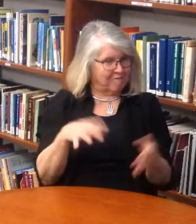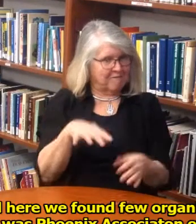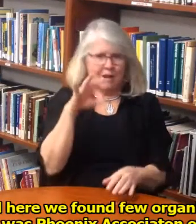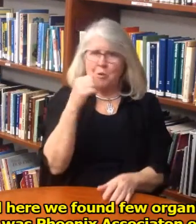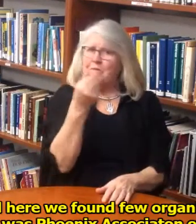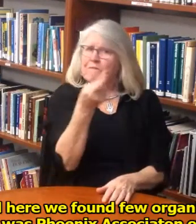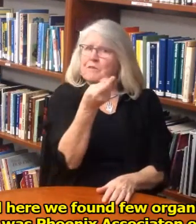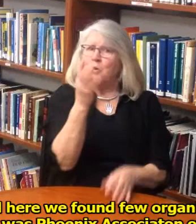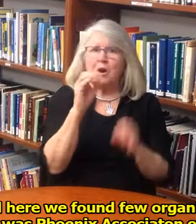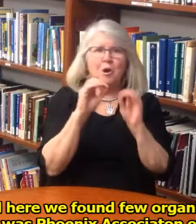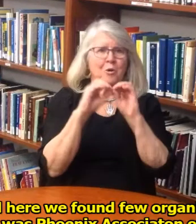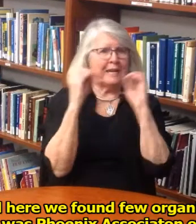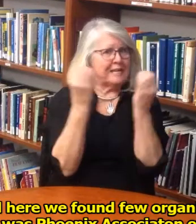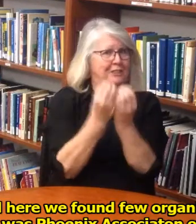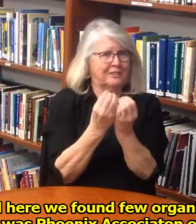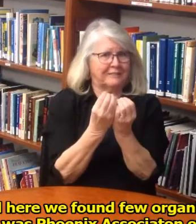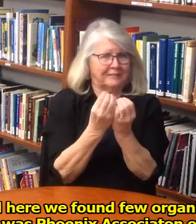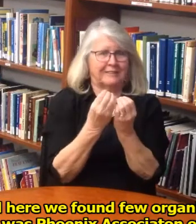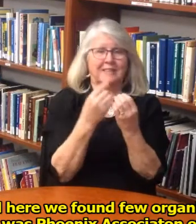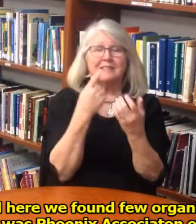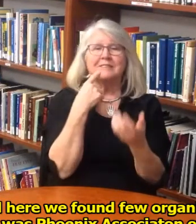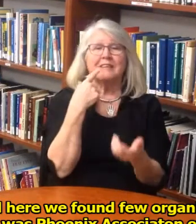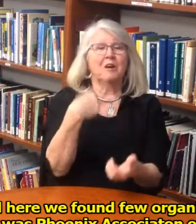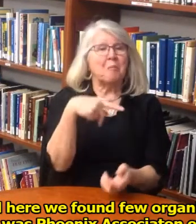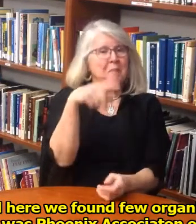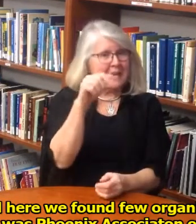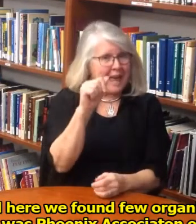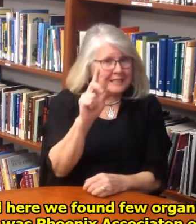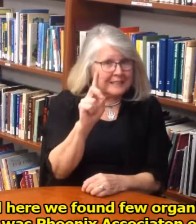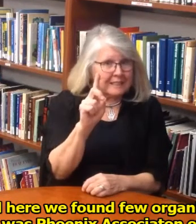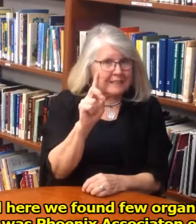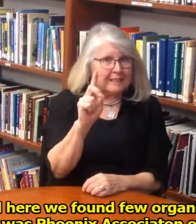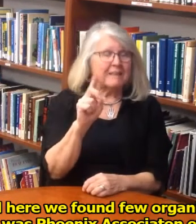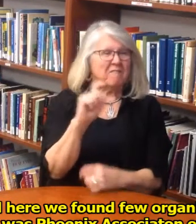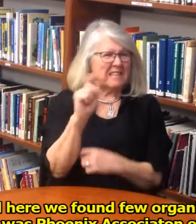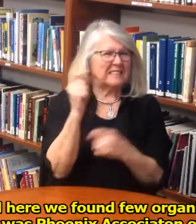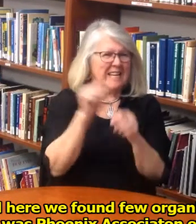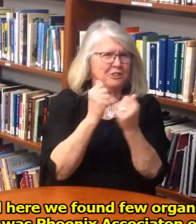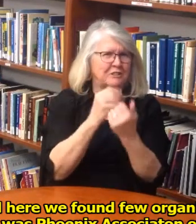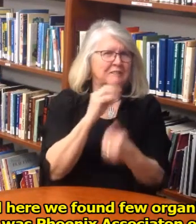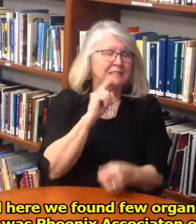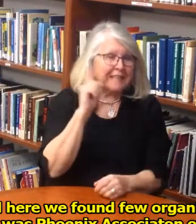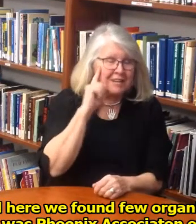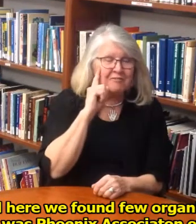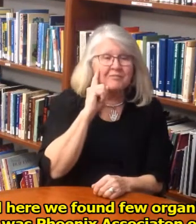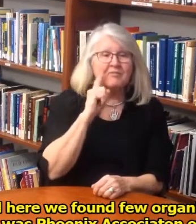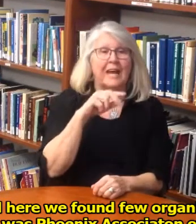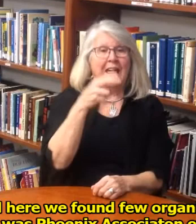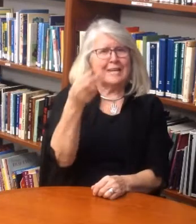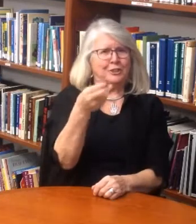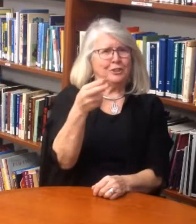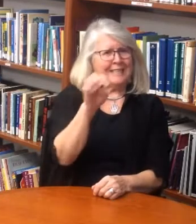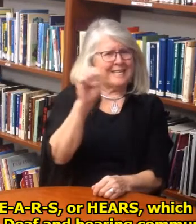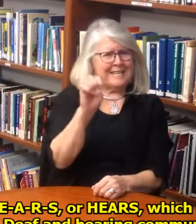When we moved here, we found few organizations for the deaf. There was Phoenix Association of the Deaf. There